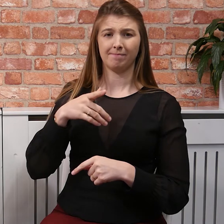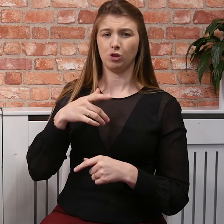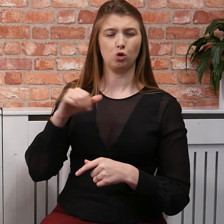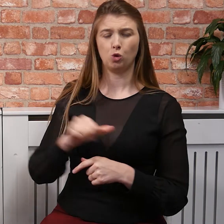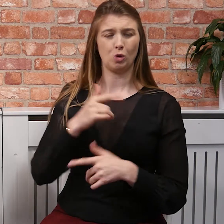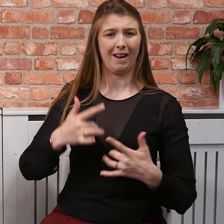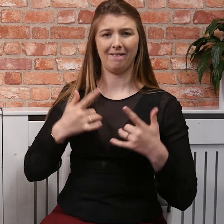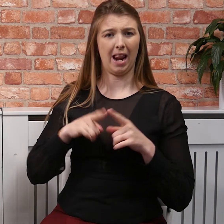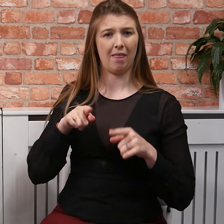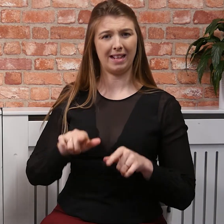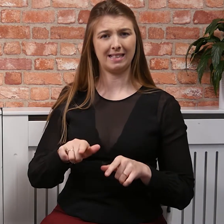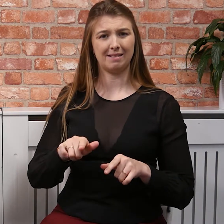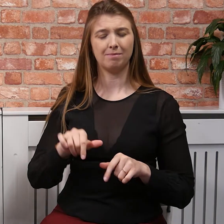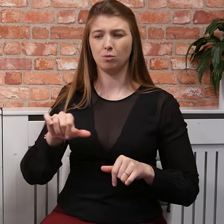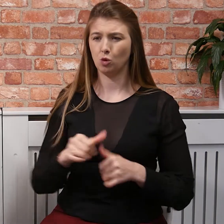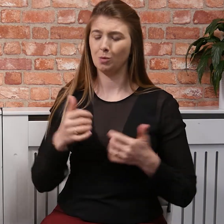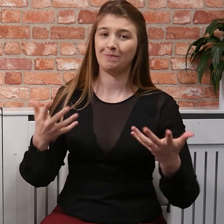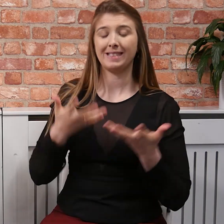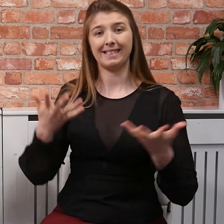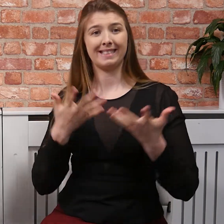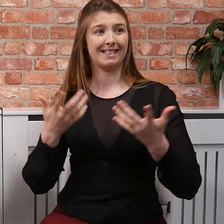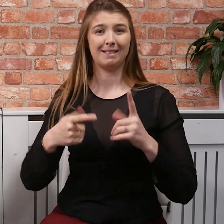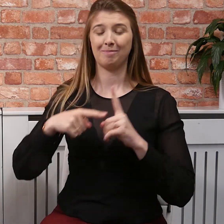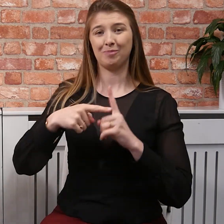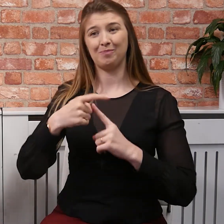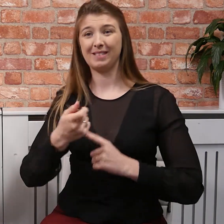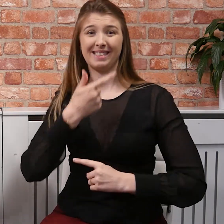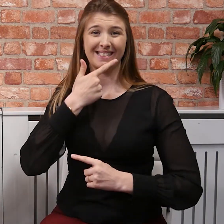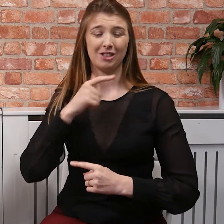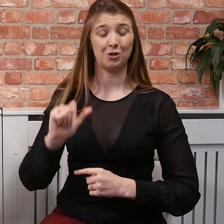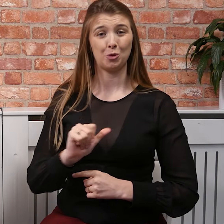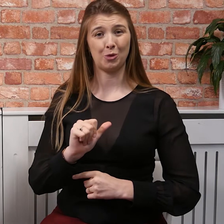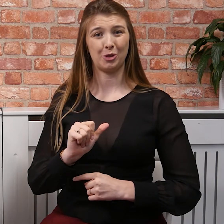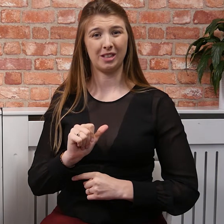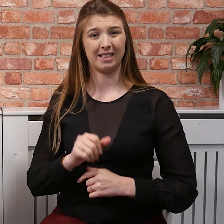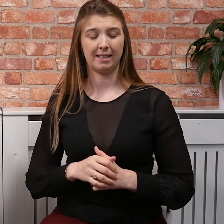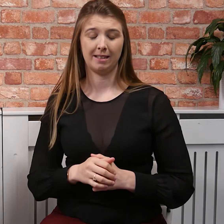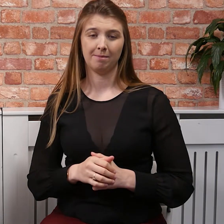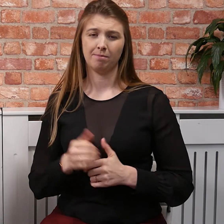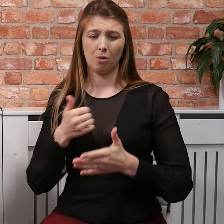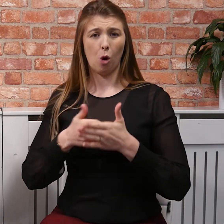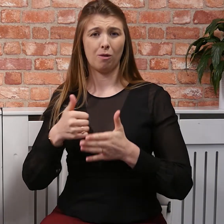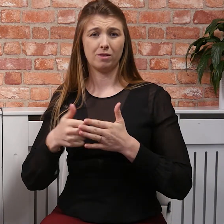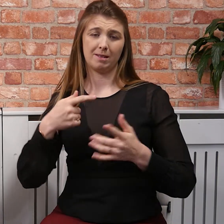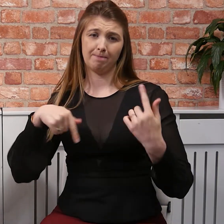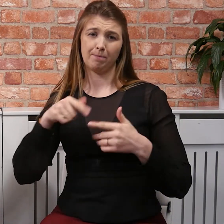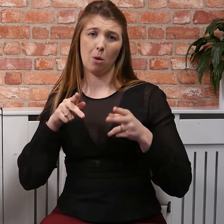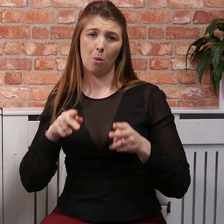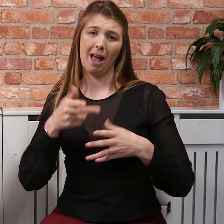that they shouldn't still be feeling sad. We can often help by just explaining